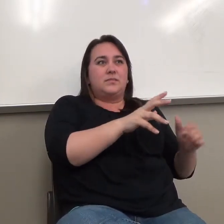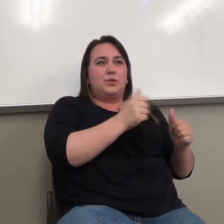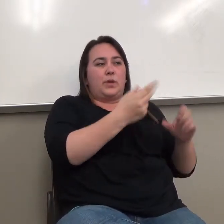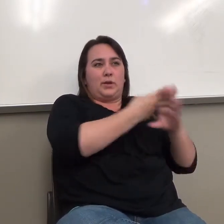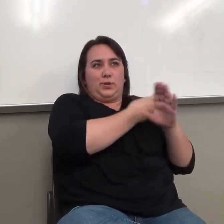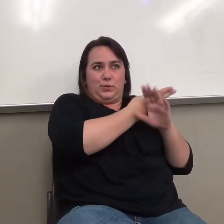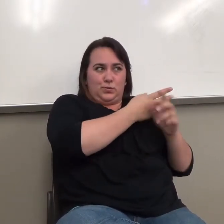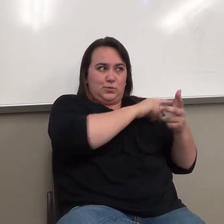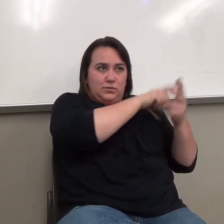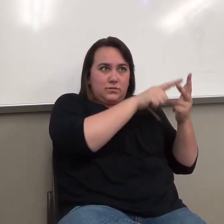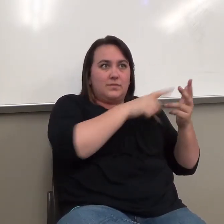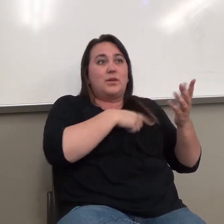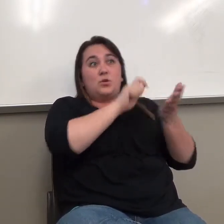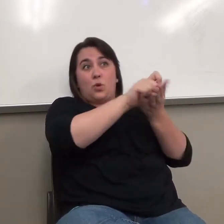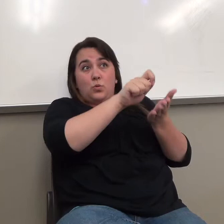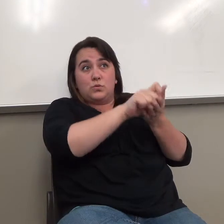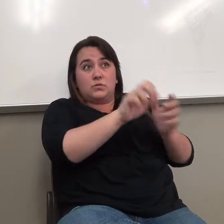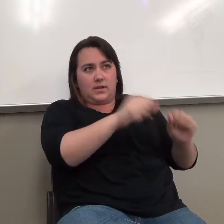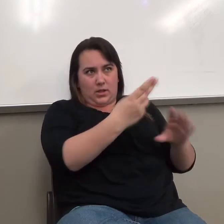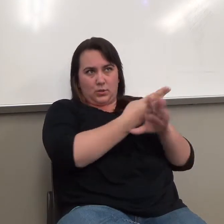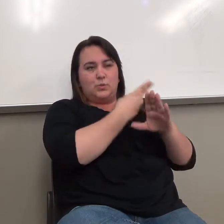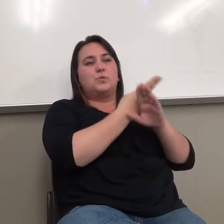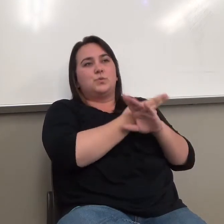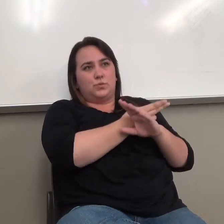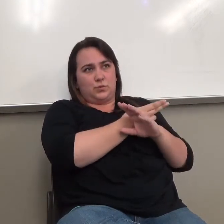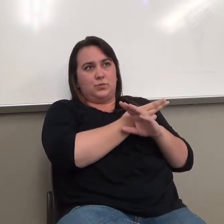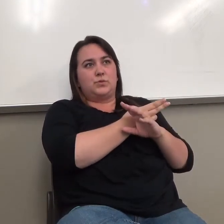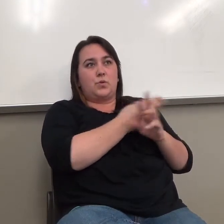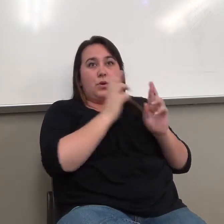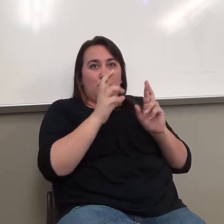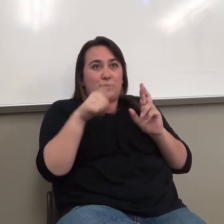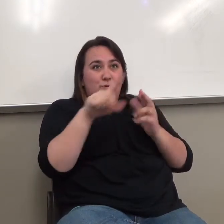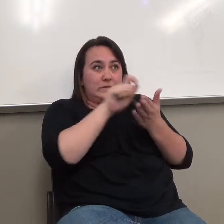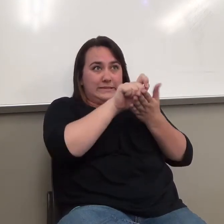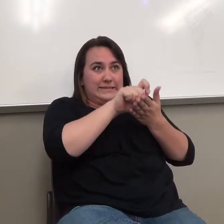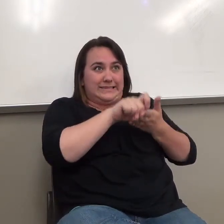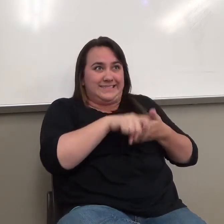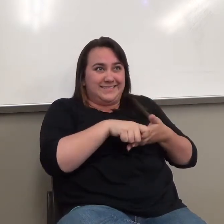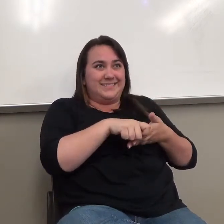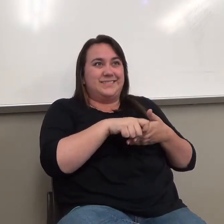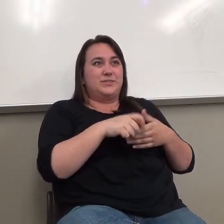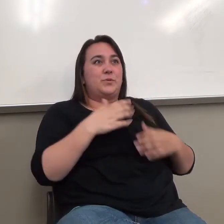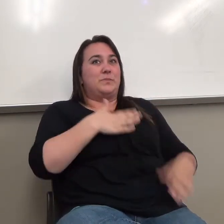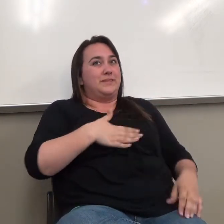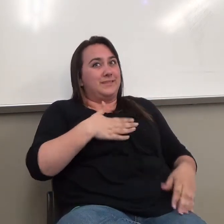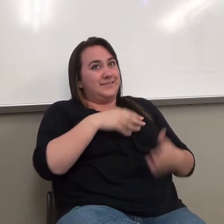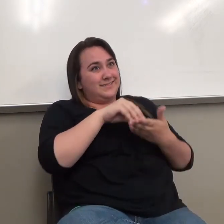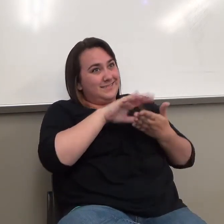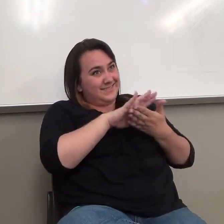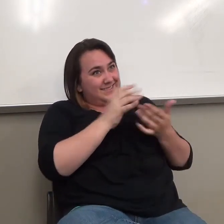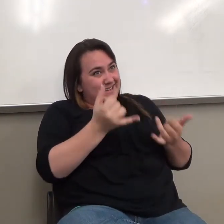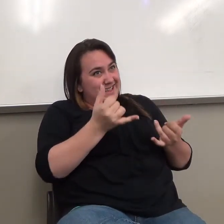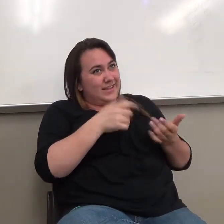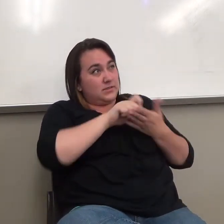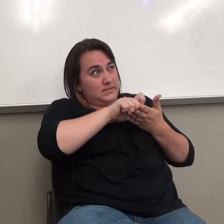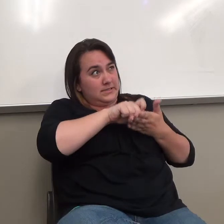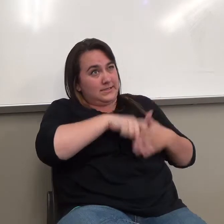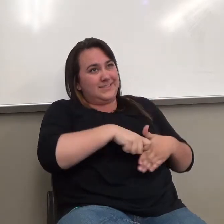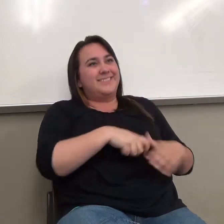notes that you took. So I hope that people have paper and pencils out, pens out to take notes. Okay, Andrew,